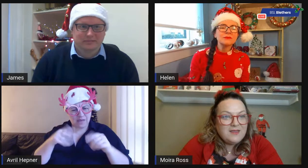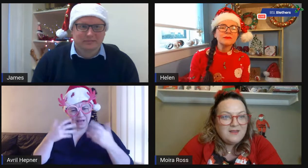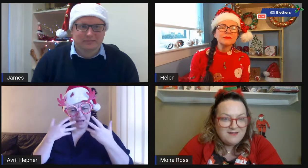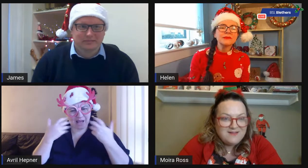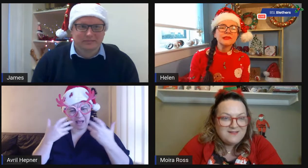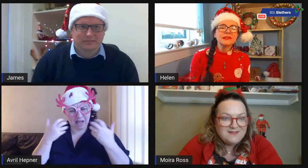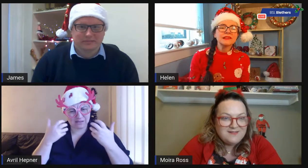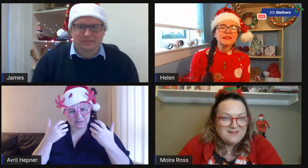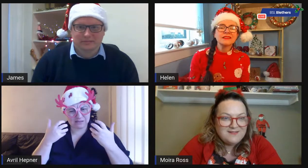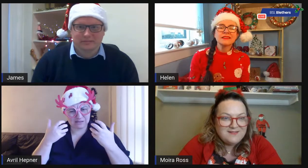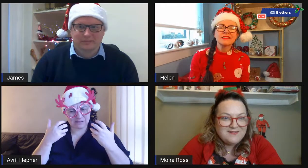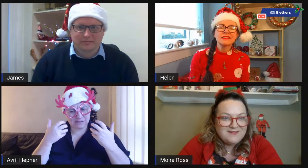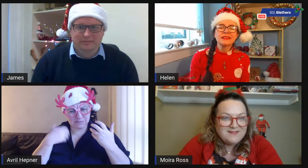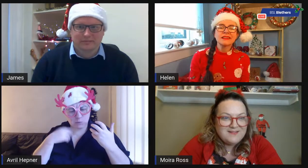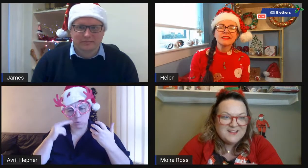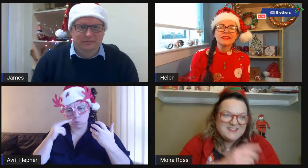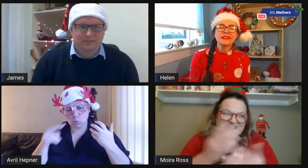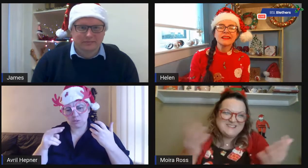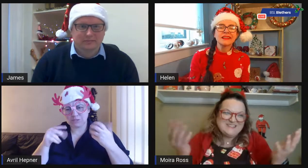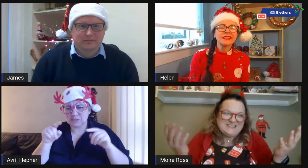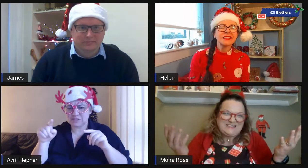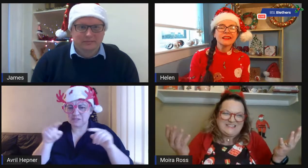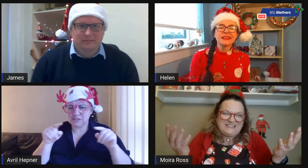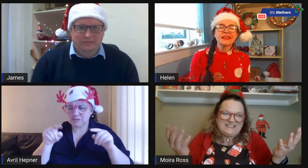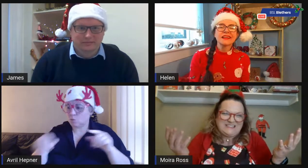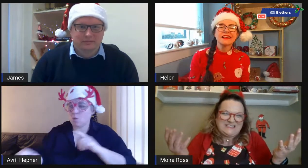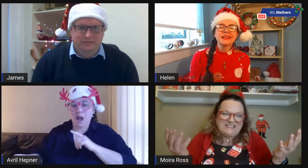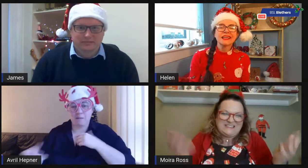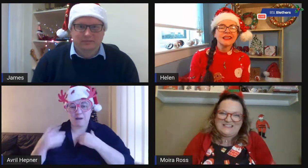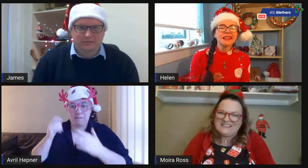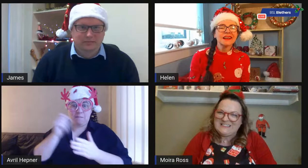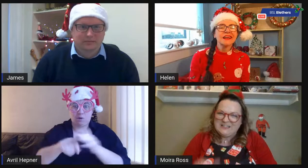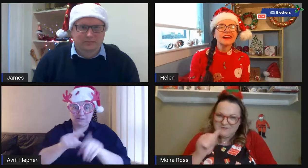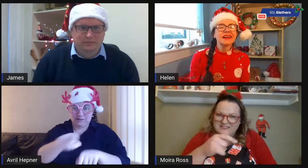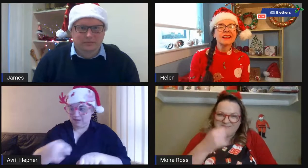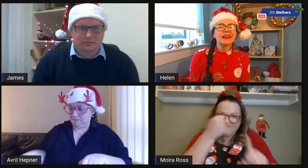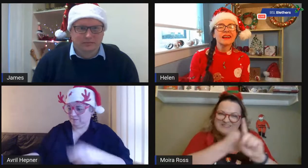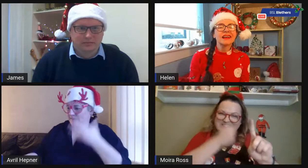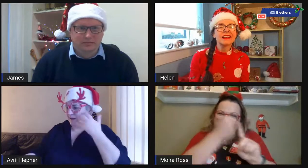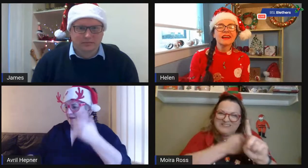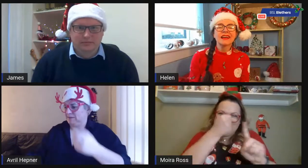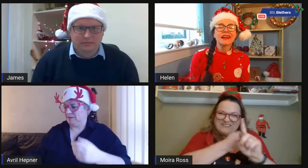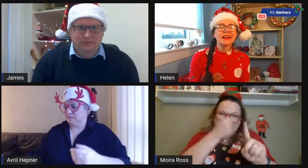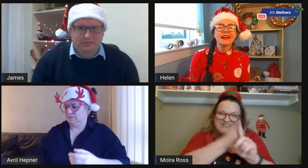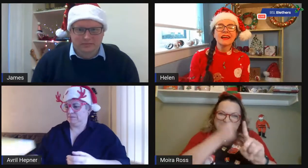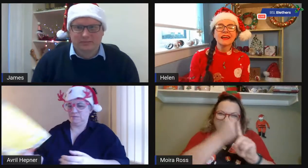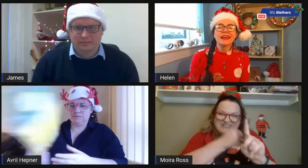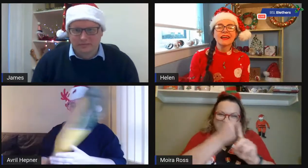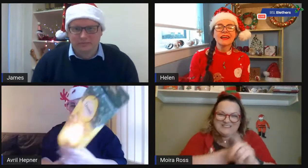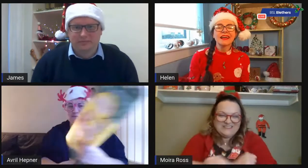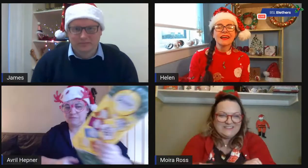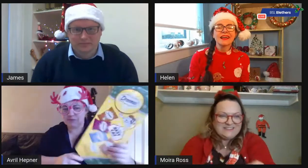I think dogs have more choice at Christmas than cats. That's how it seems to me, because I've bought something for my